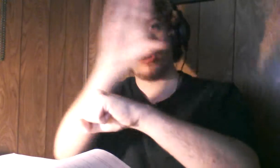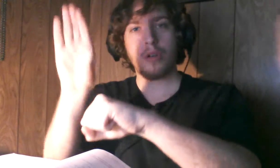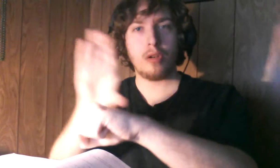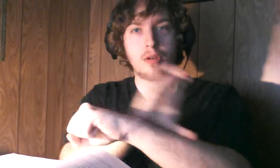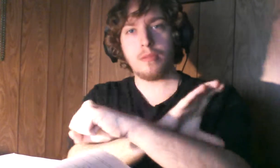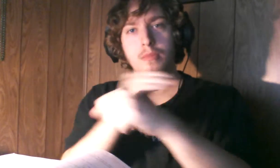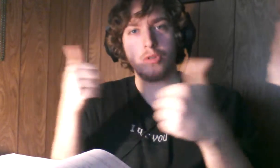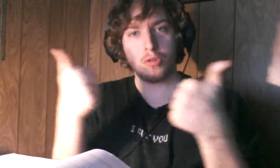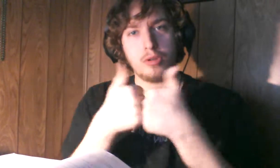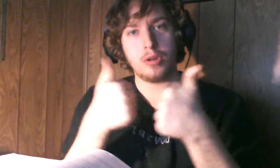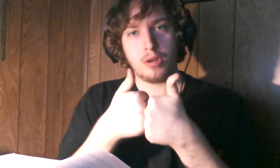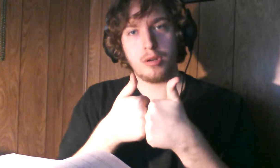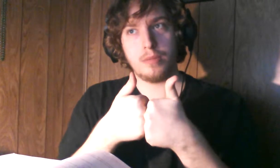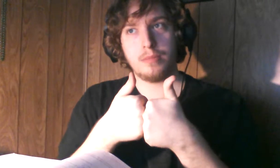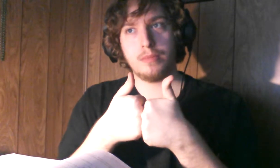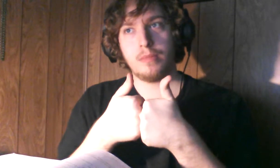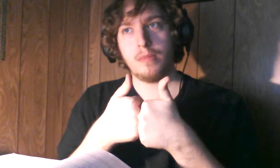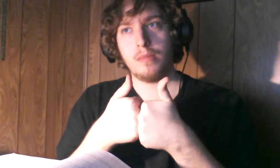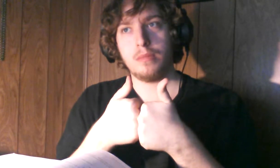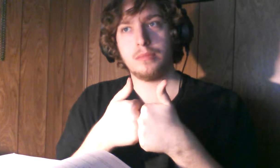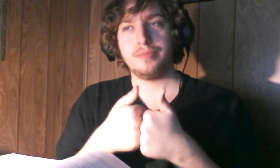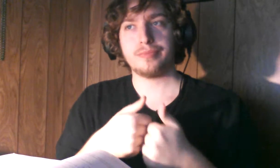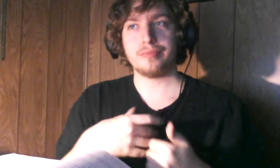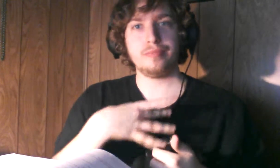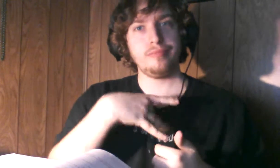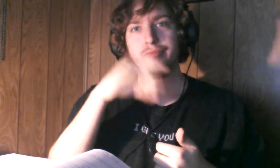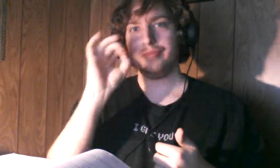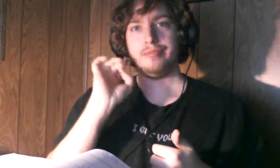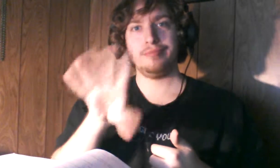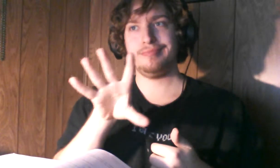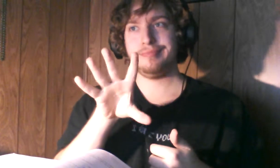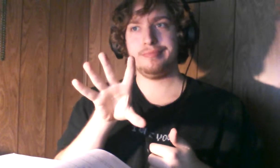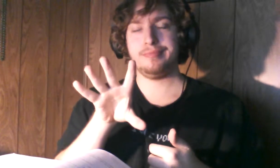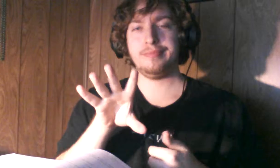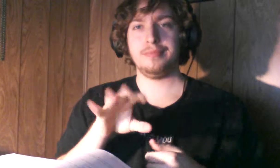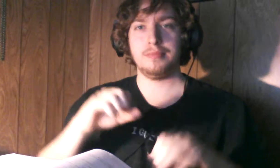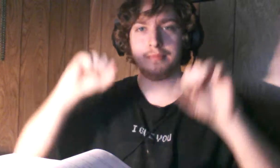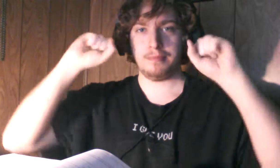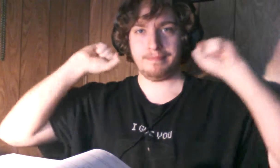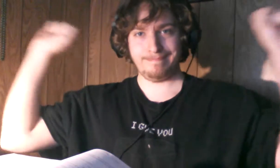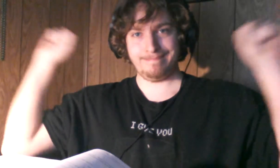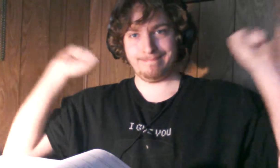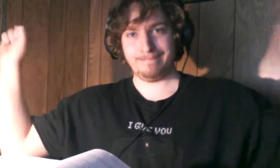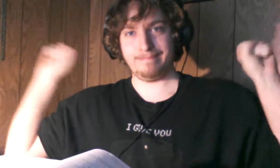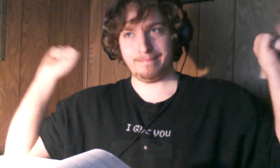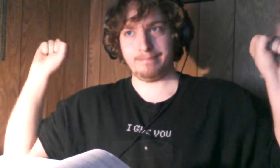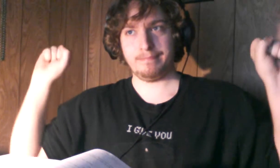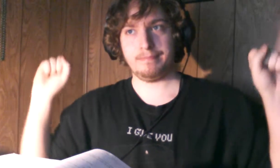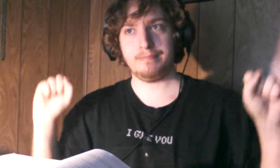planned with a new boyfriend. We talked about how she was excited about going out on a date with the gentleman named Partiz.